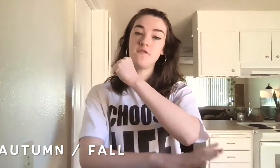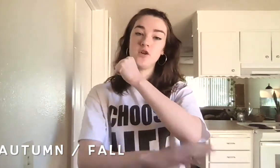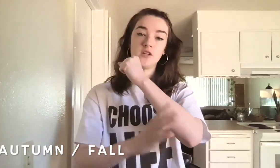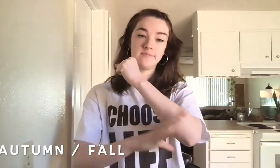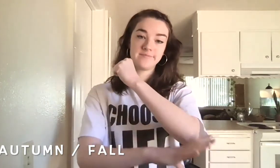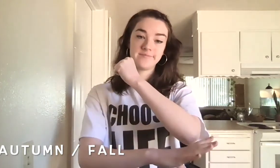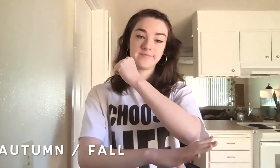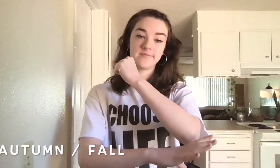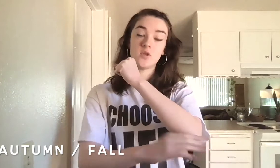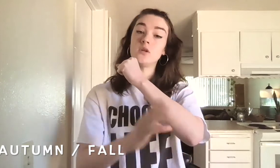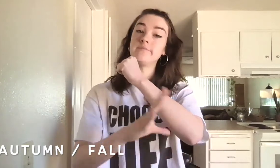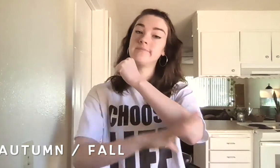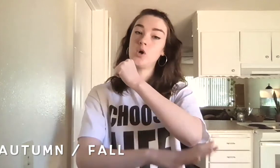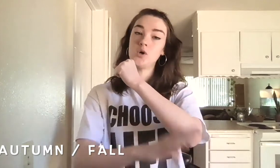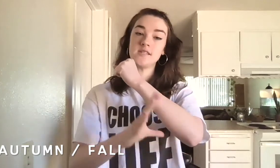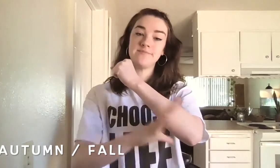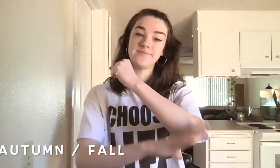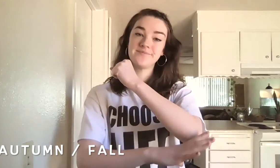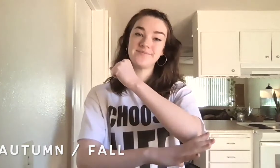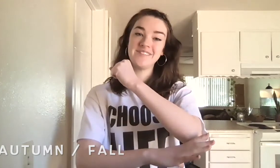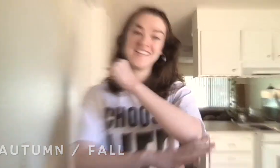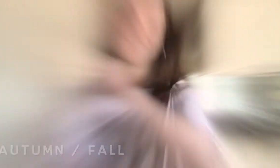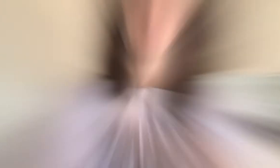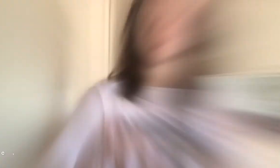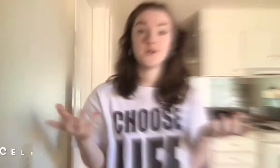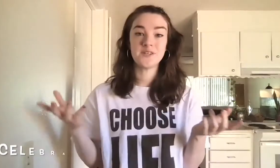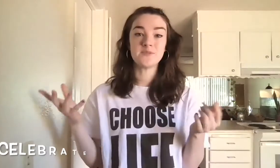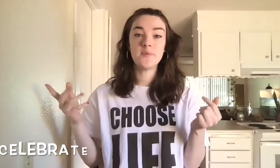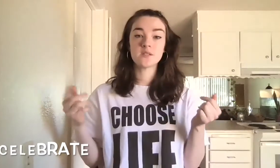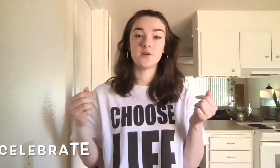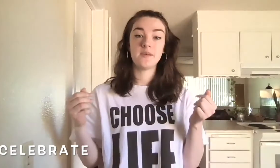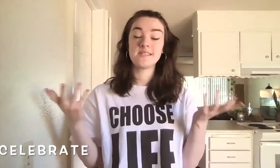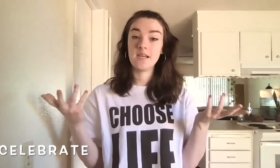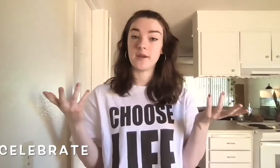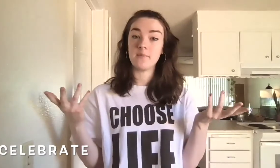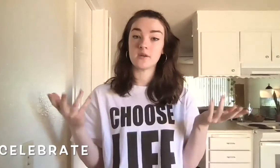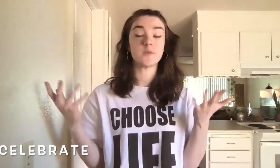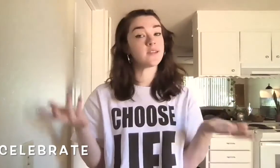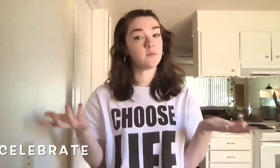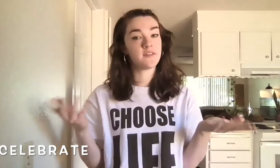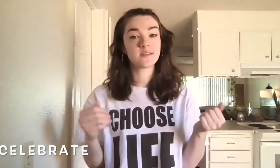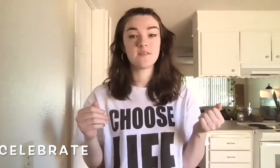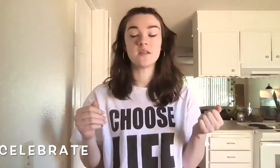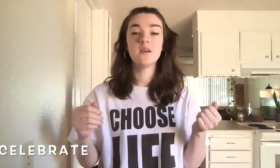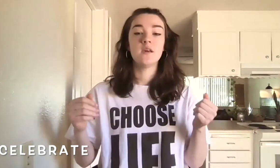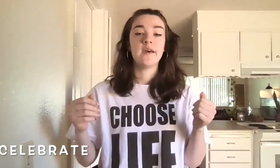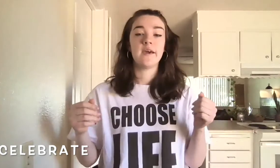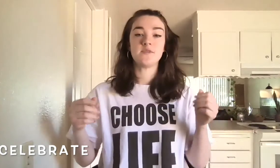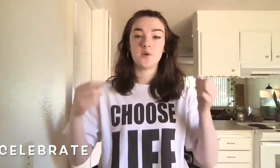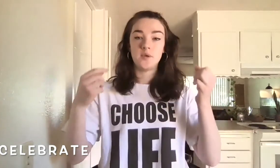fall or autumn. Nice. Awesome. So next up is celebrate, because we celebrate Thanksgiving. So we are going to